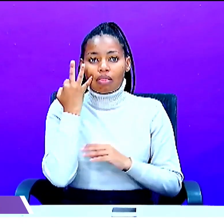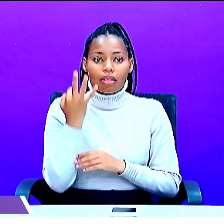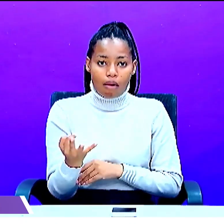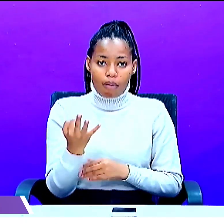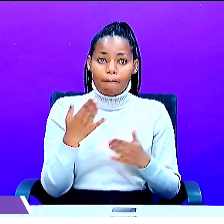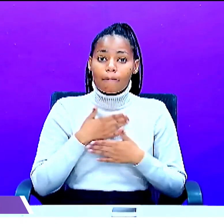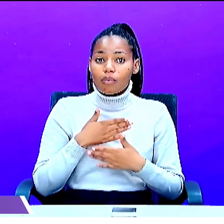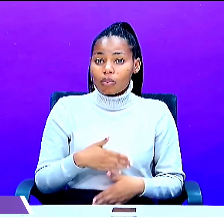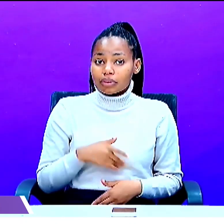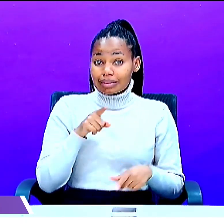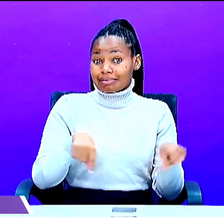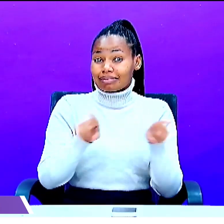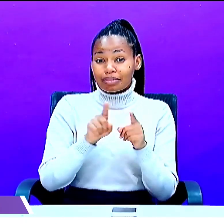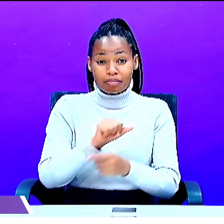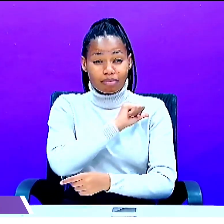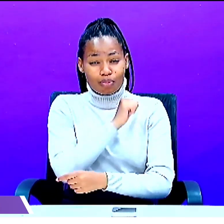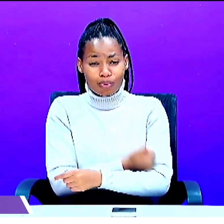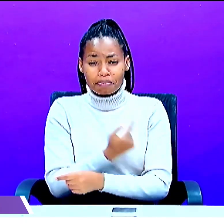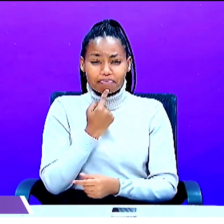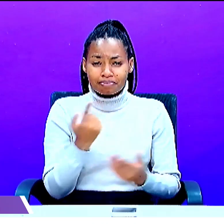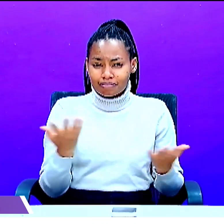bodies remain unidentified.